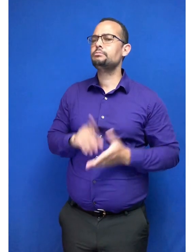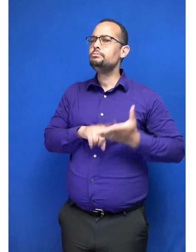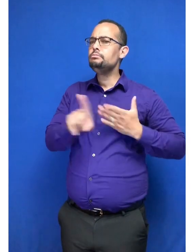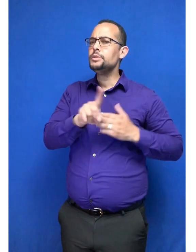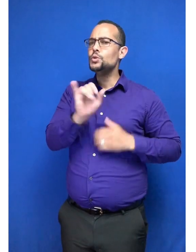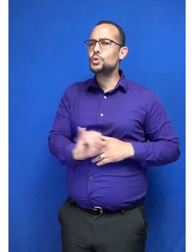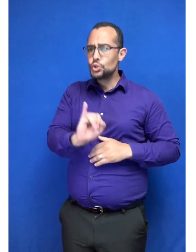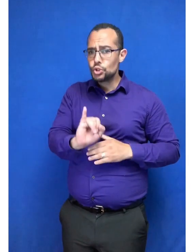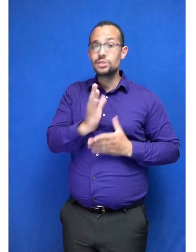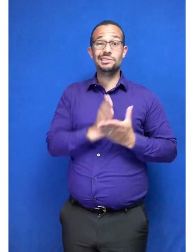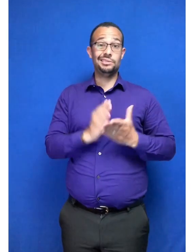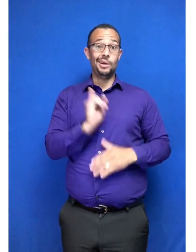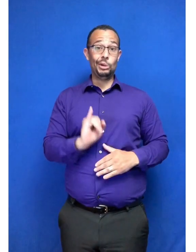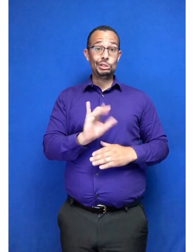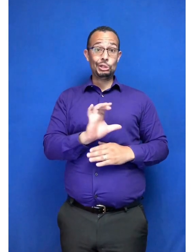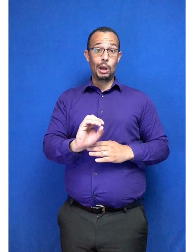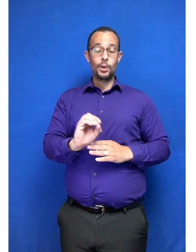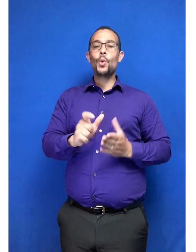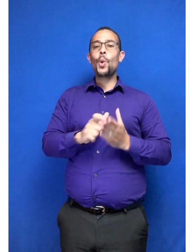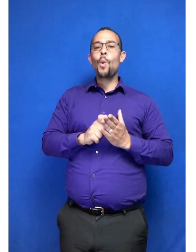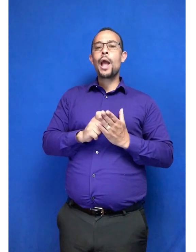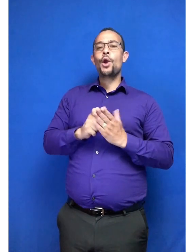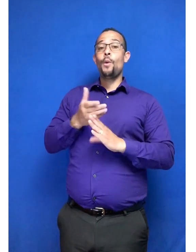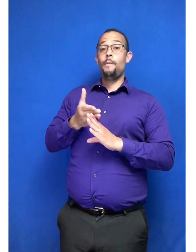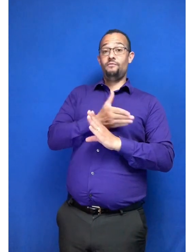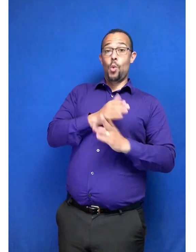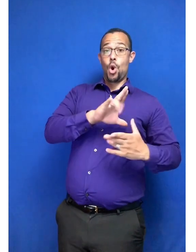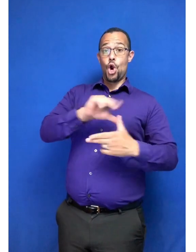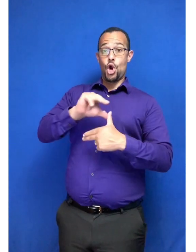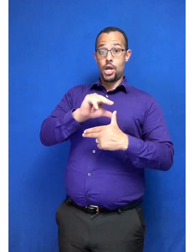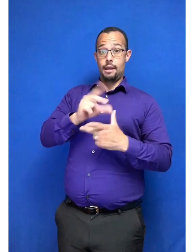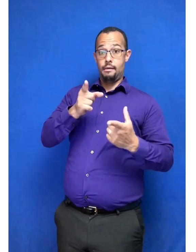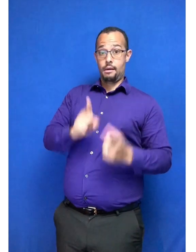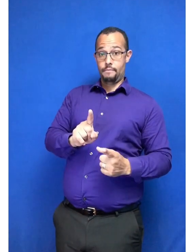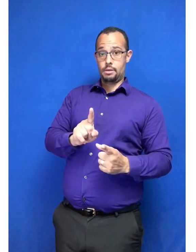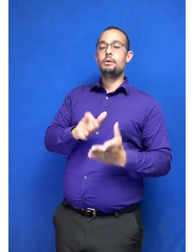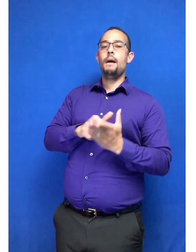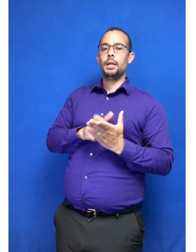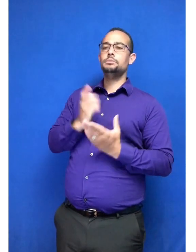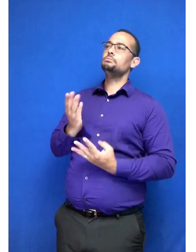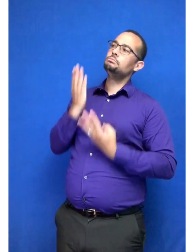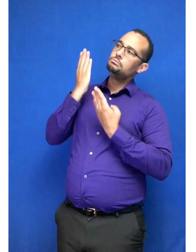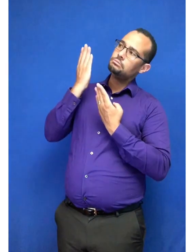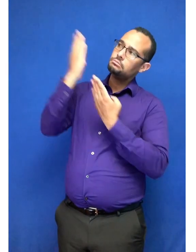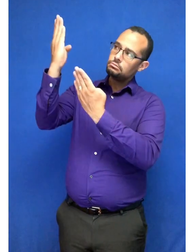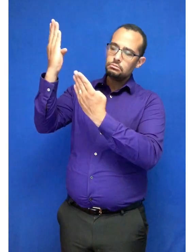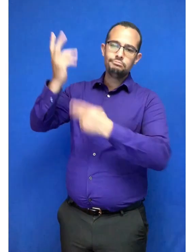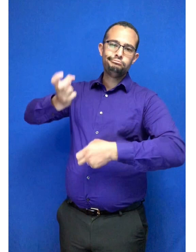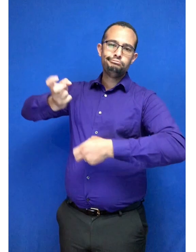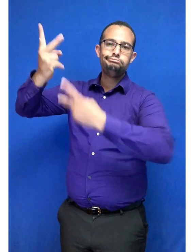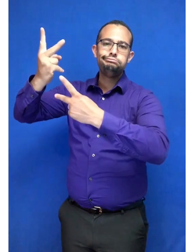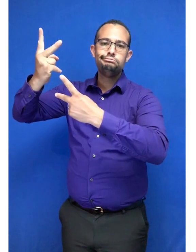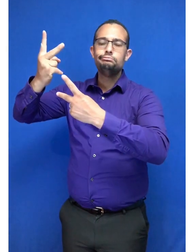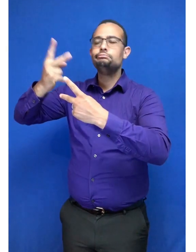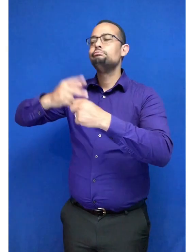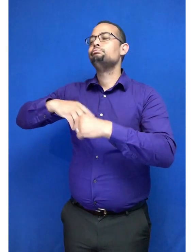actually register your video or your pictures prior to the hurricane, so that you can document they want to have it on file, or maybe they want